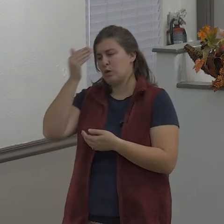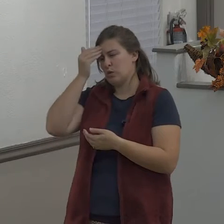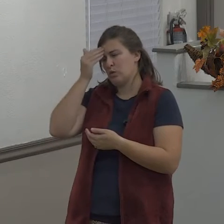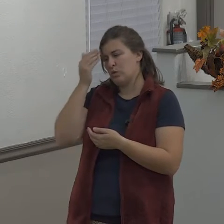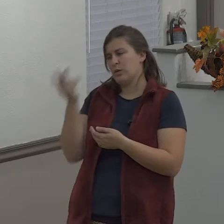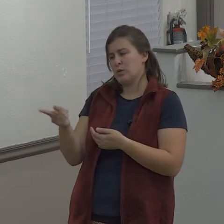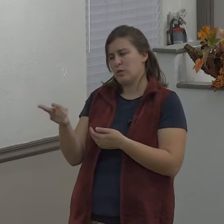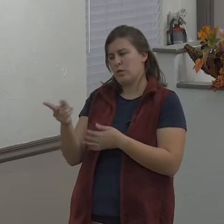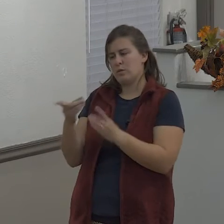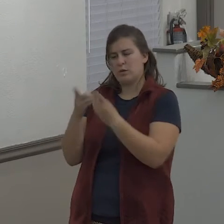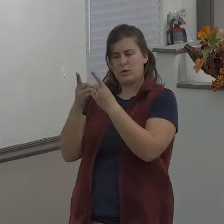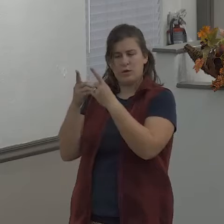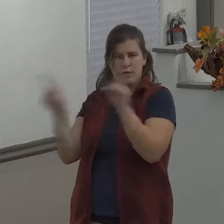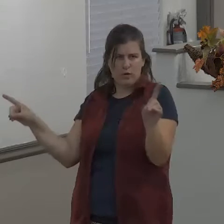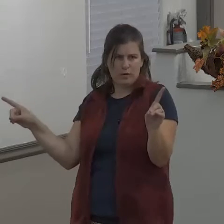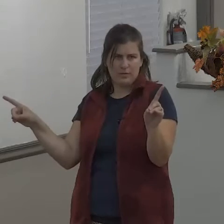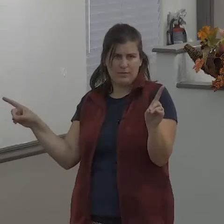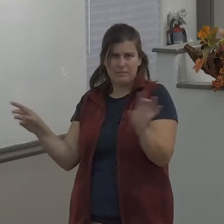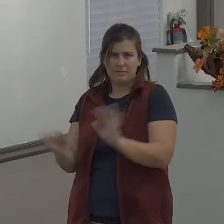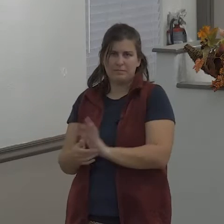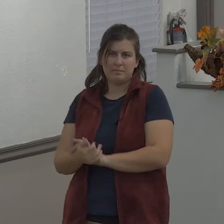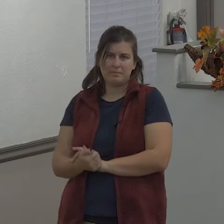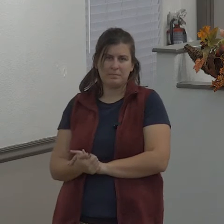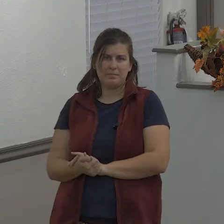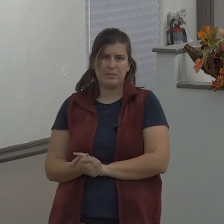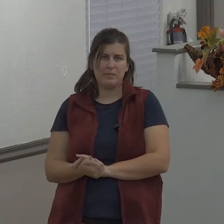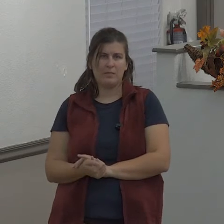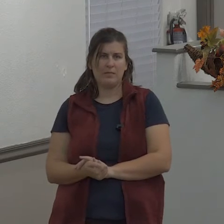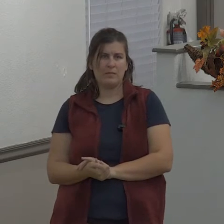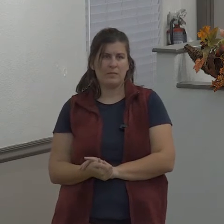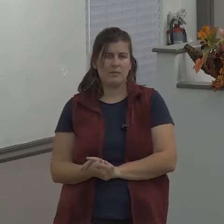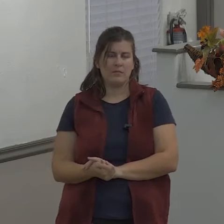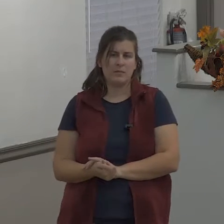that I heard was they were getting a divorce.